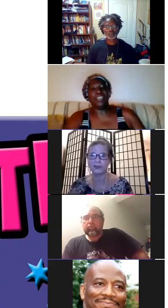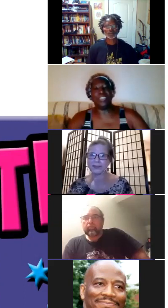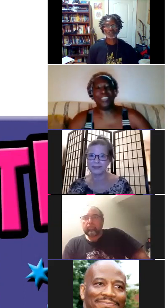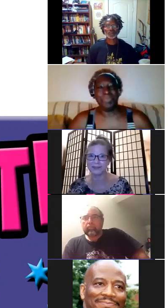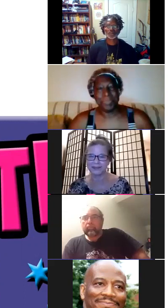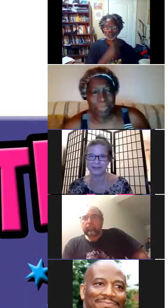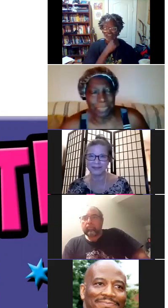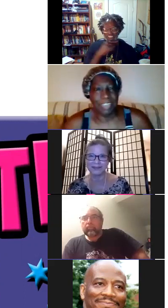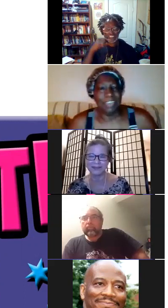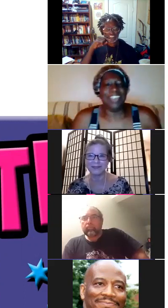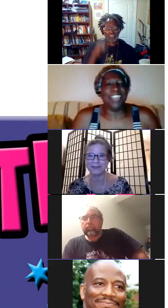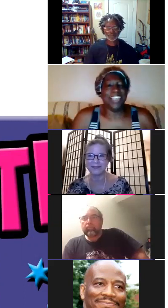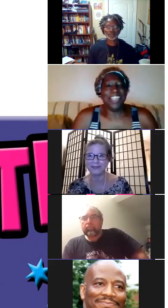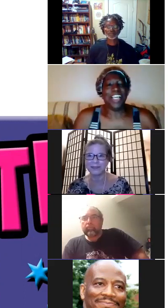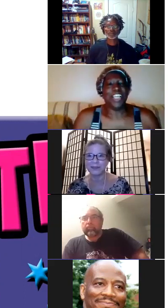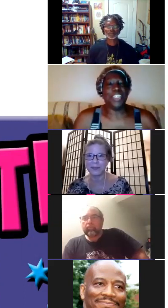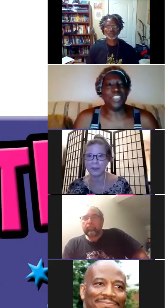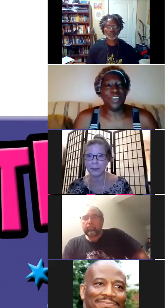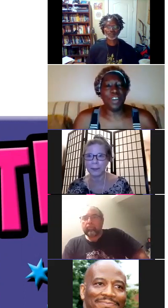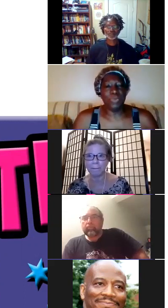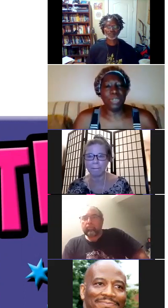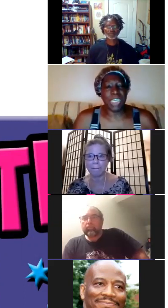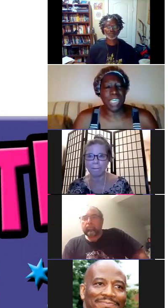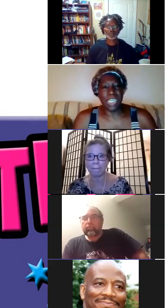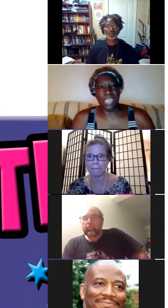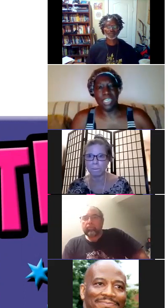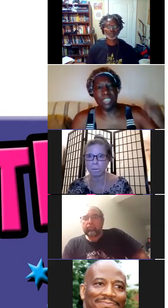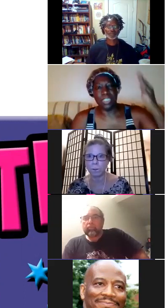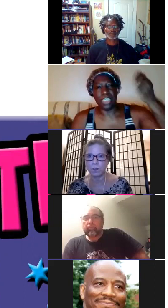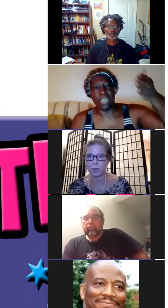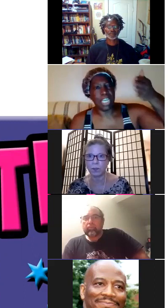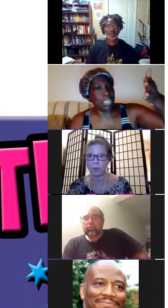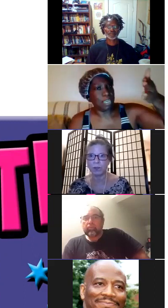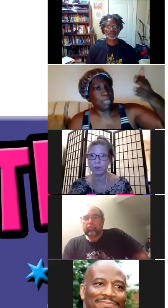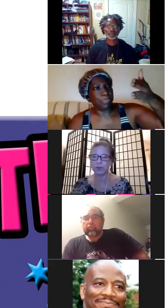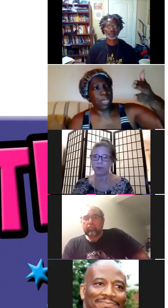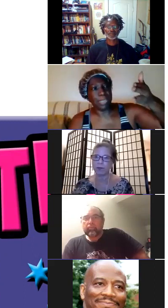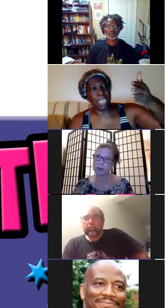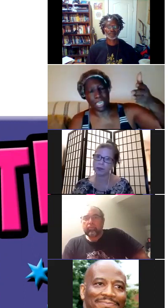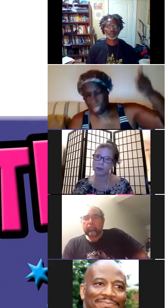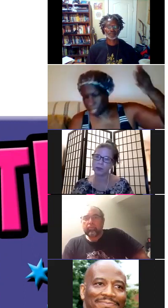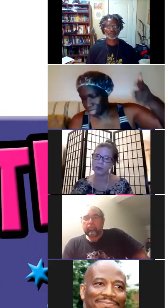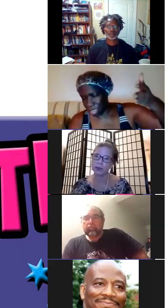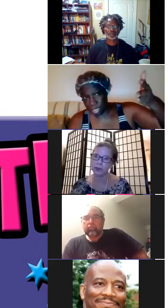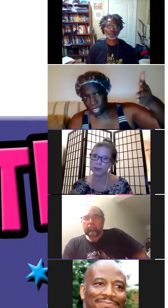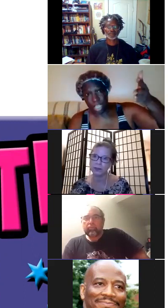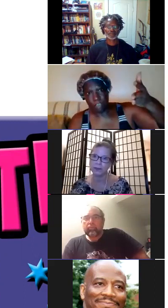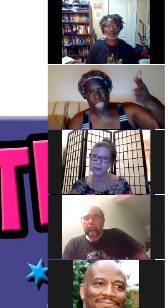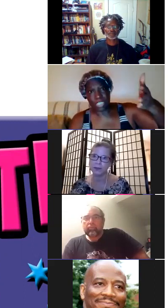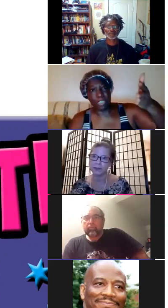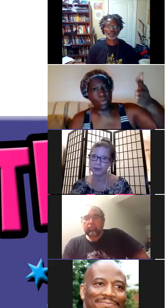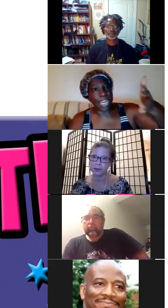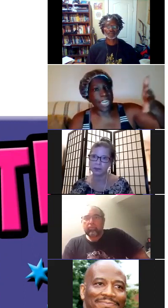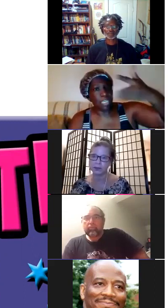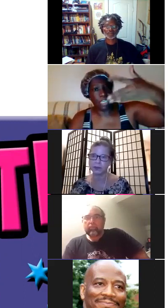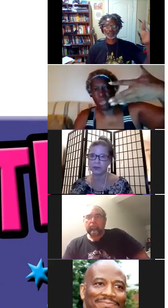Okay? Mm-hmm. Start would be you take your non-dominant palm